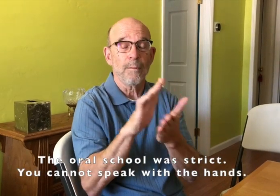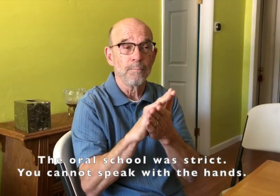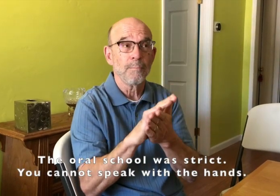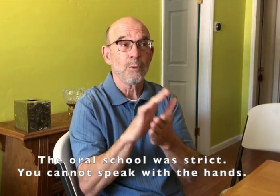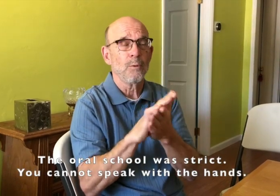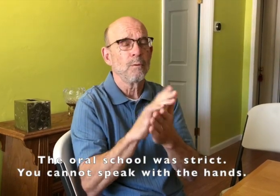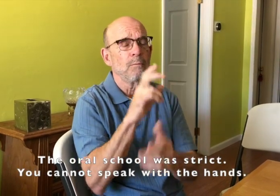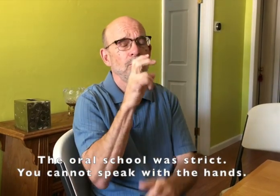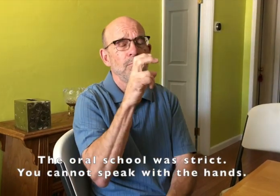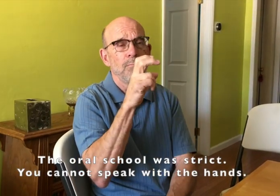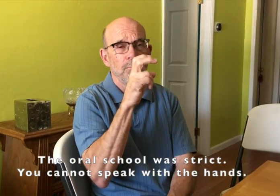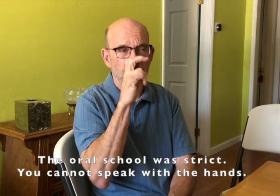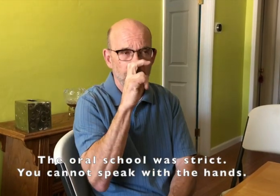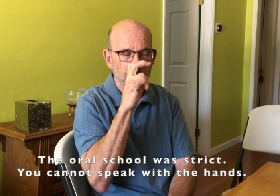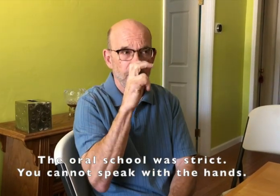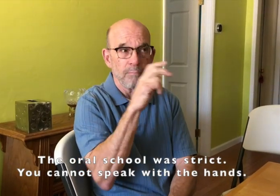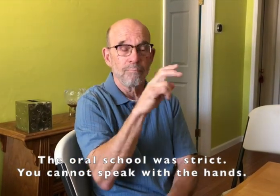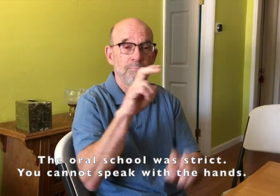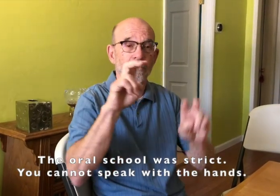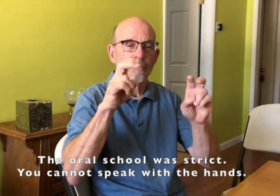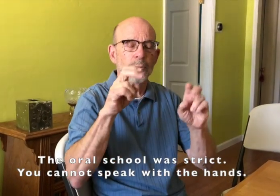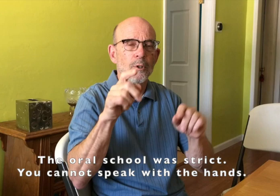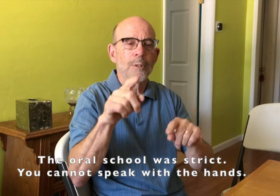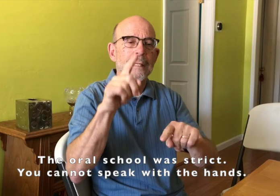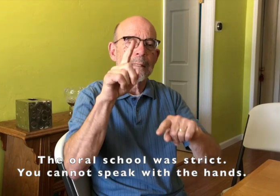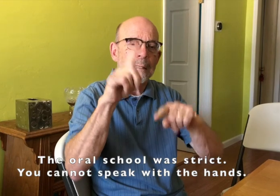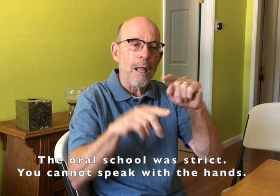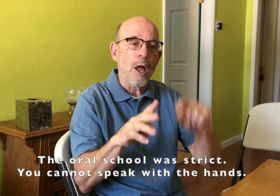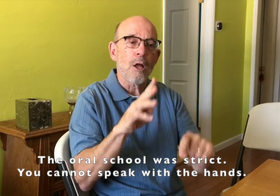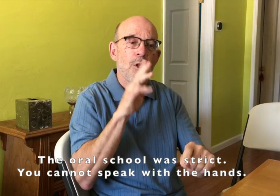The school was strict, and you could not speak with your hands.